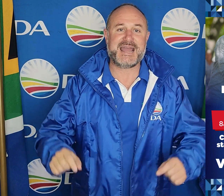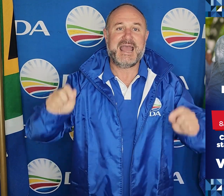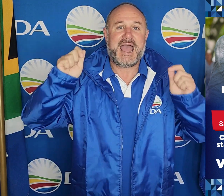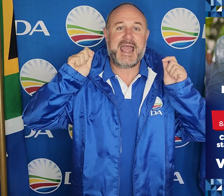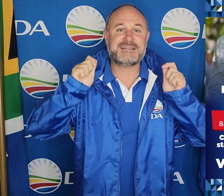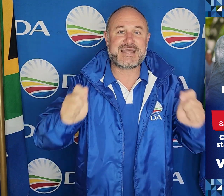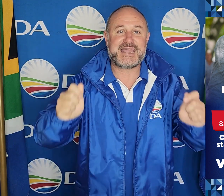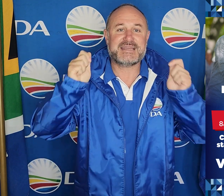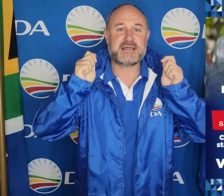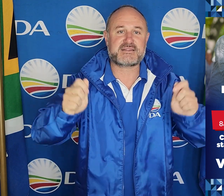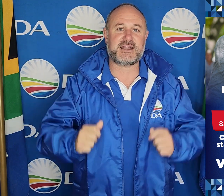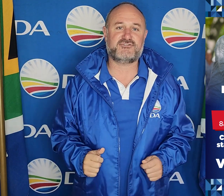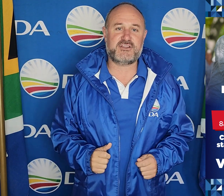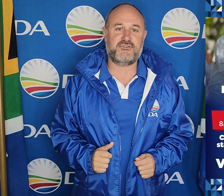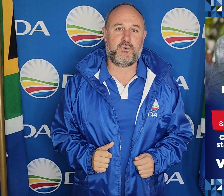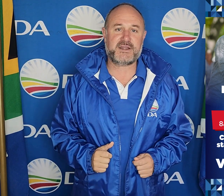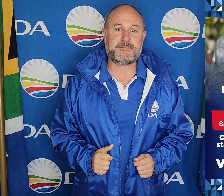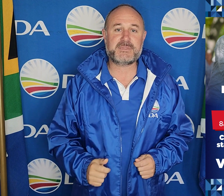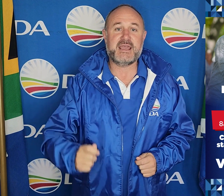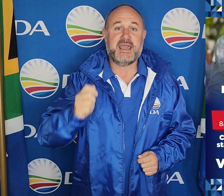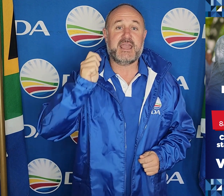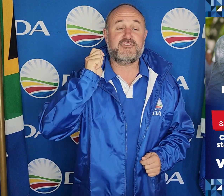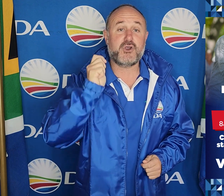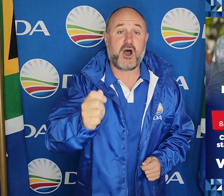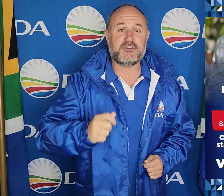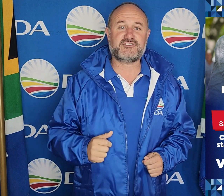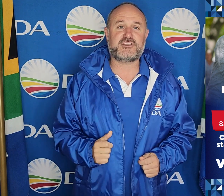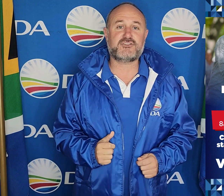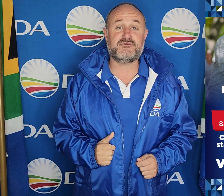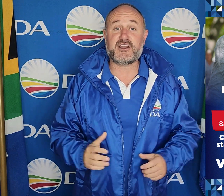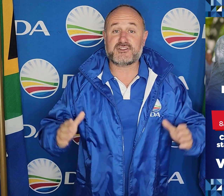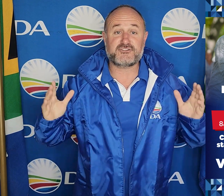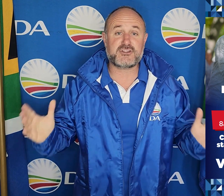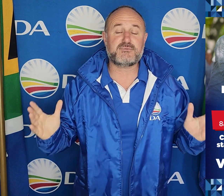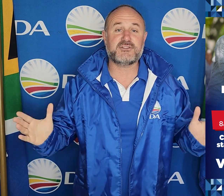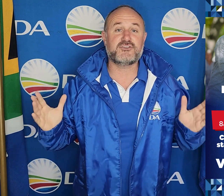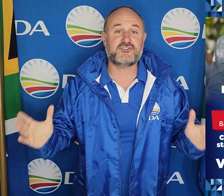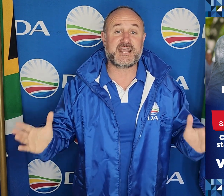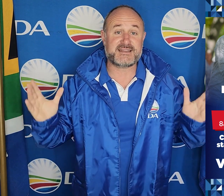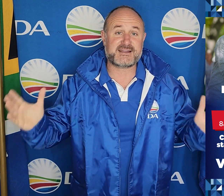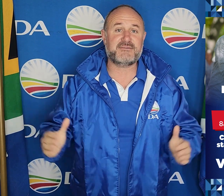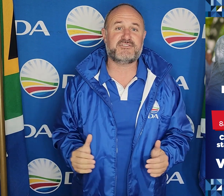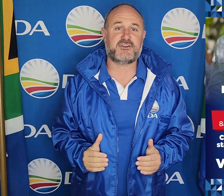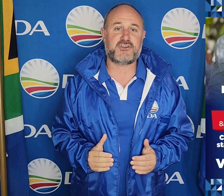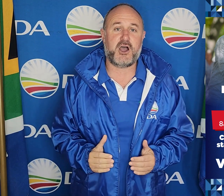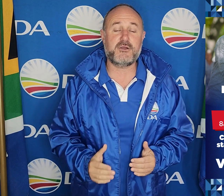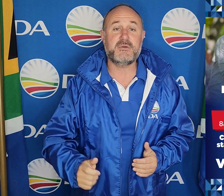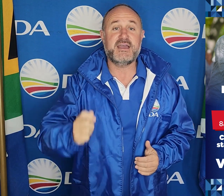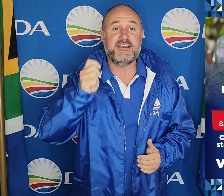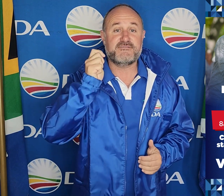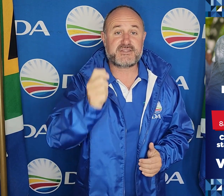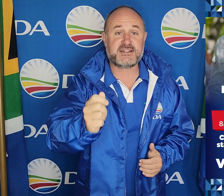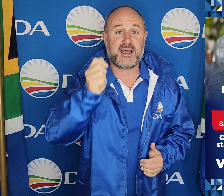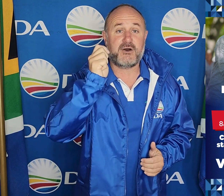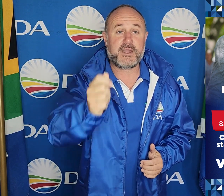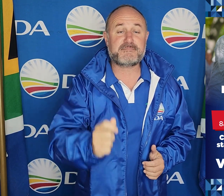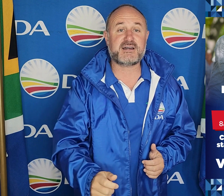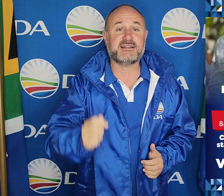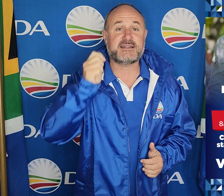and take this country forward. If you are registered to vote and you just want to check in the comfort of your home, visit our website at